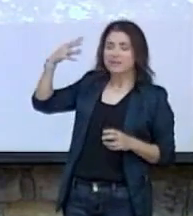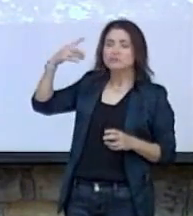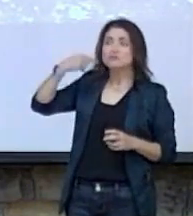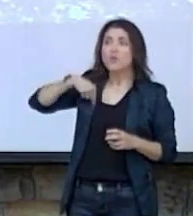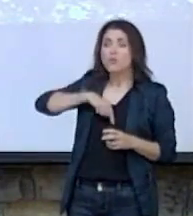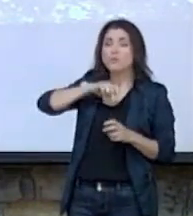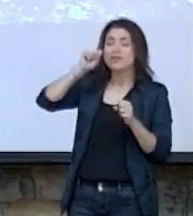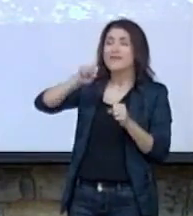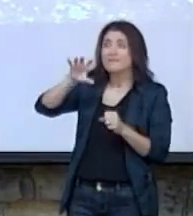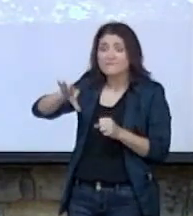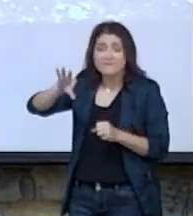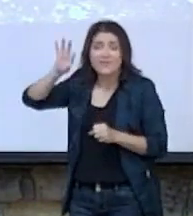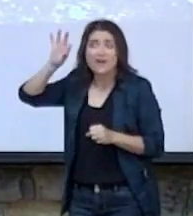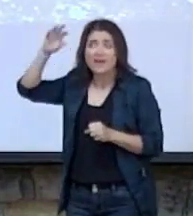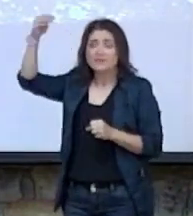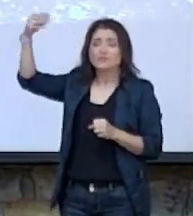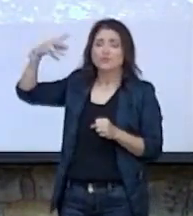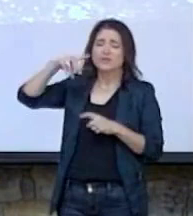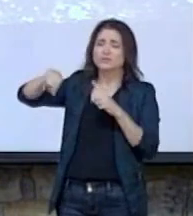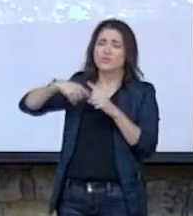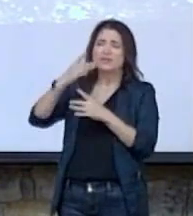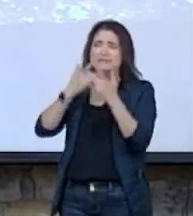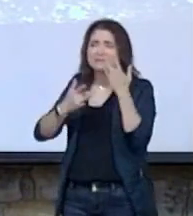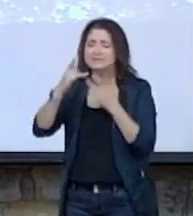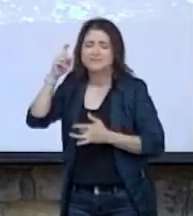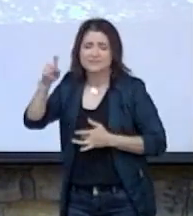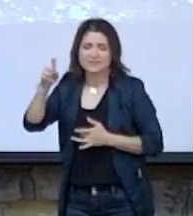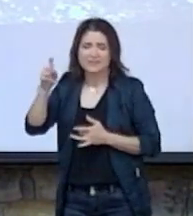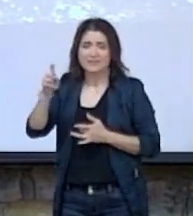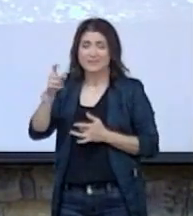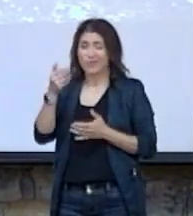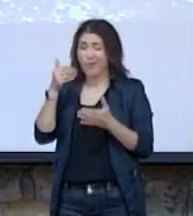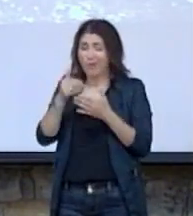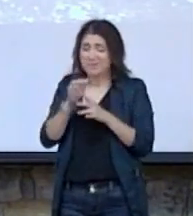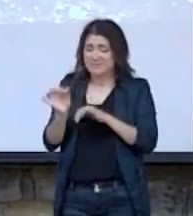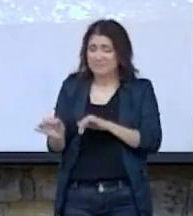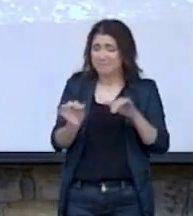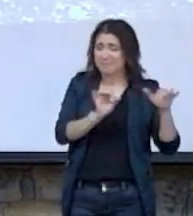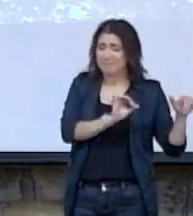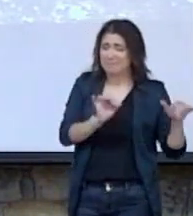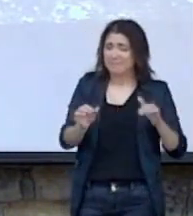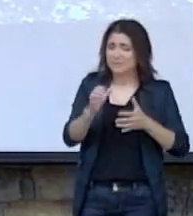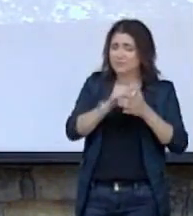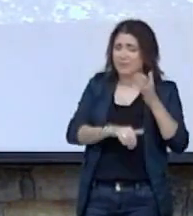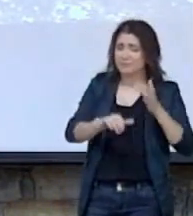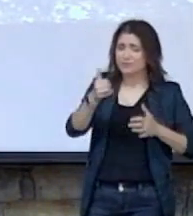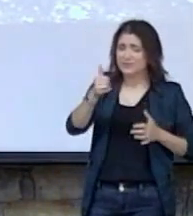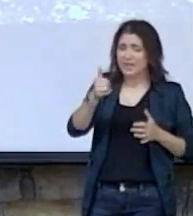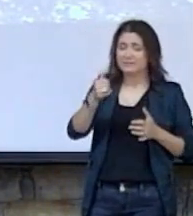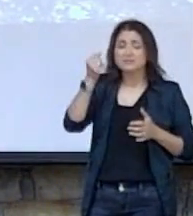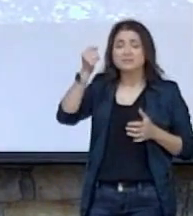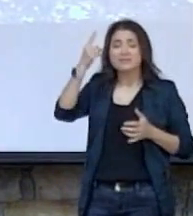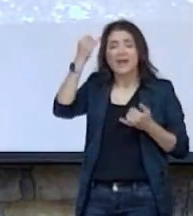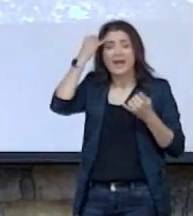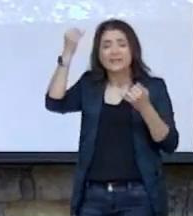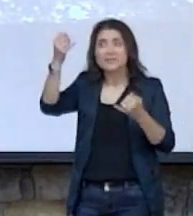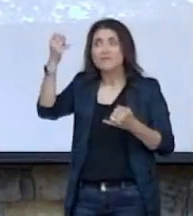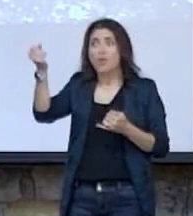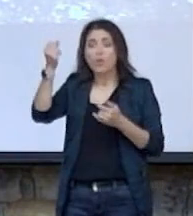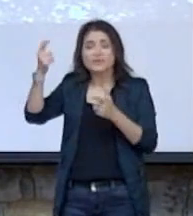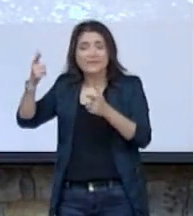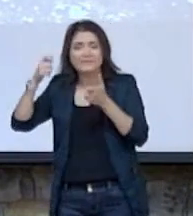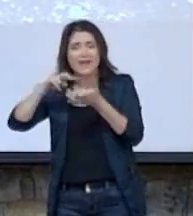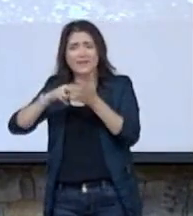need. Again, almost verbatim from what we read in chapter 10. You see, this idea of holding fast, it's all about